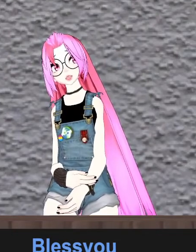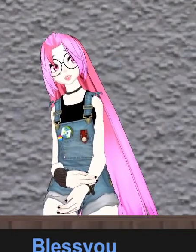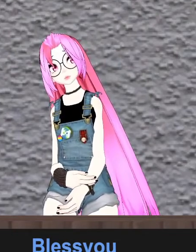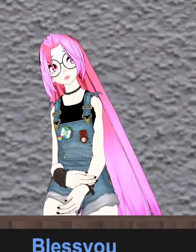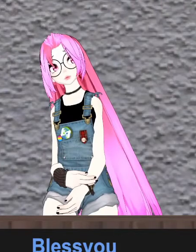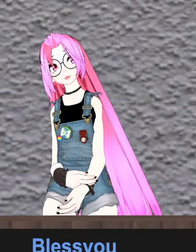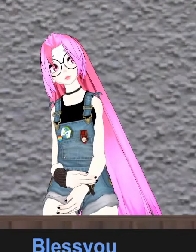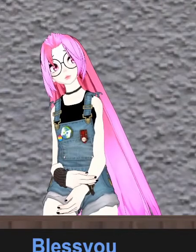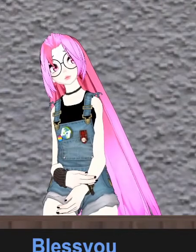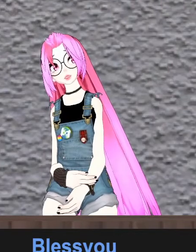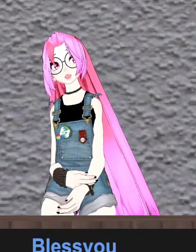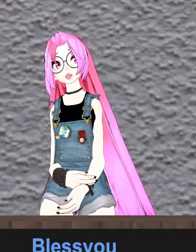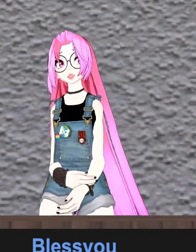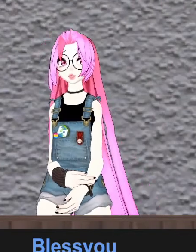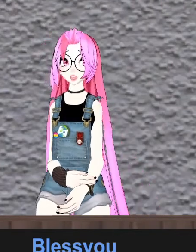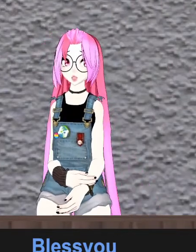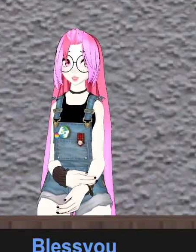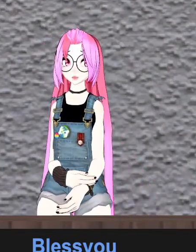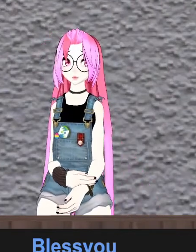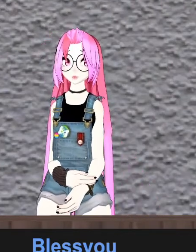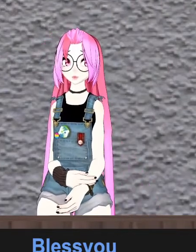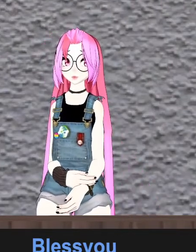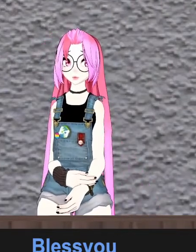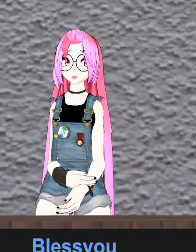Dislocate? As in like a medical term?